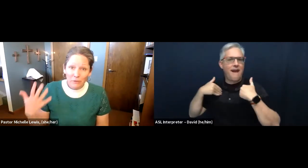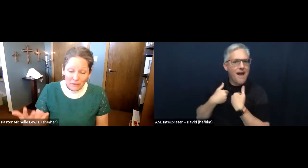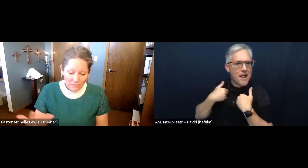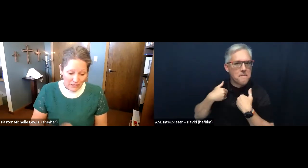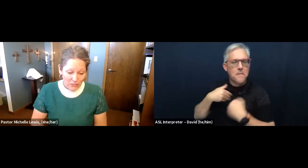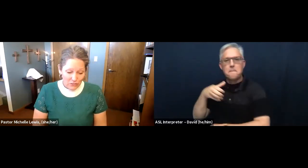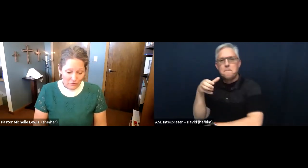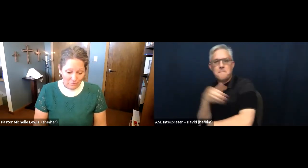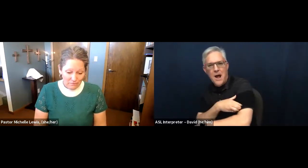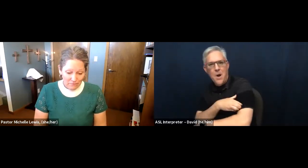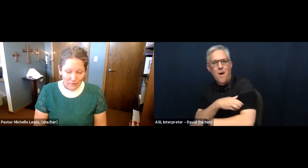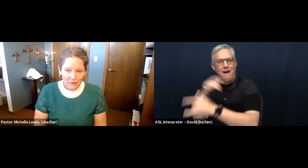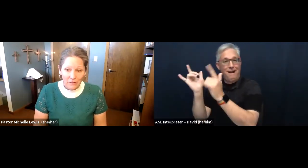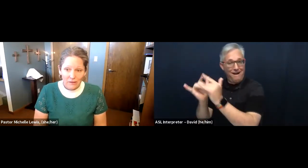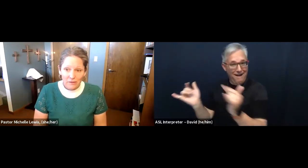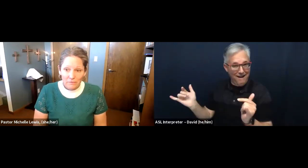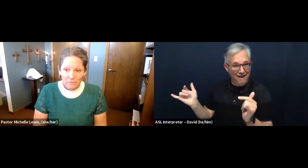and privilege.